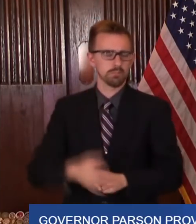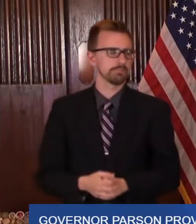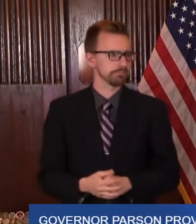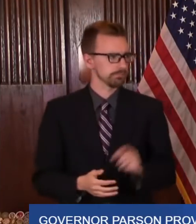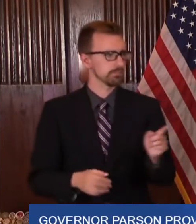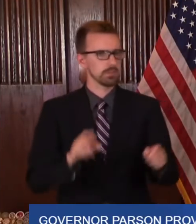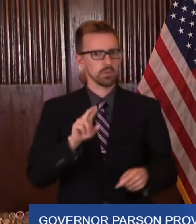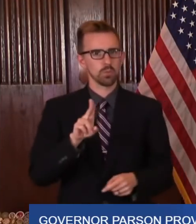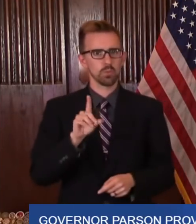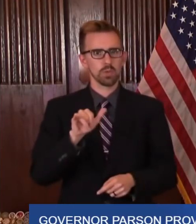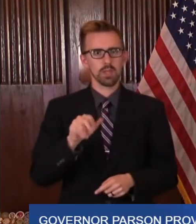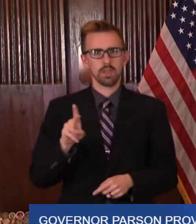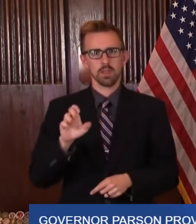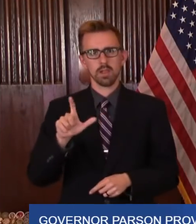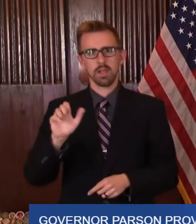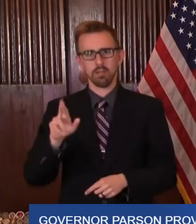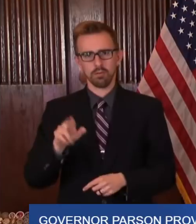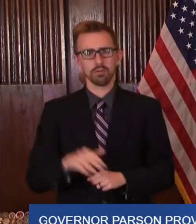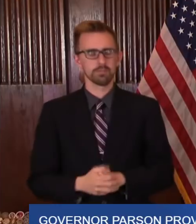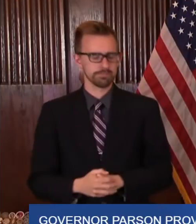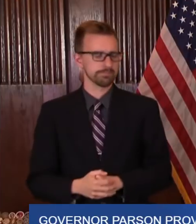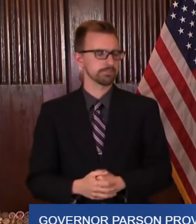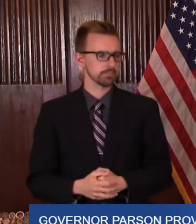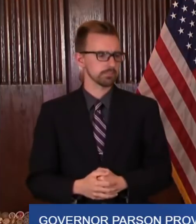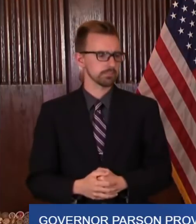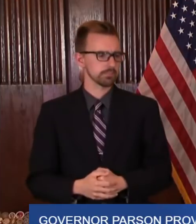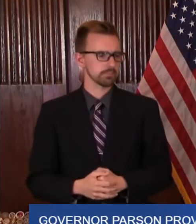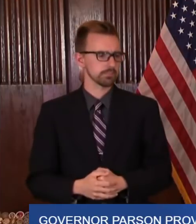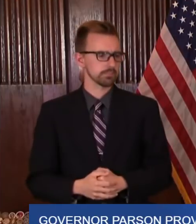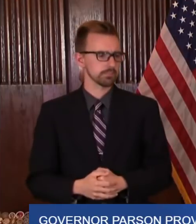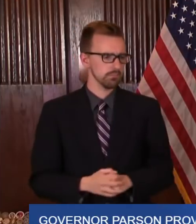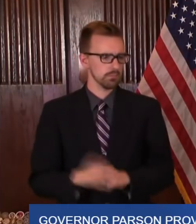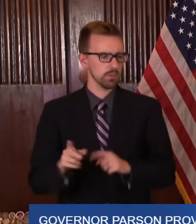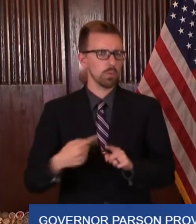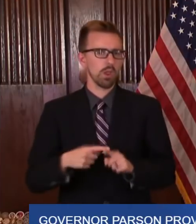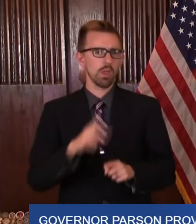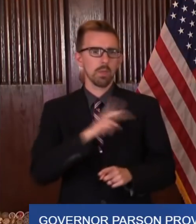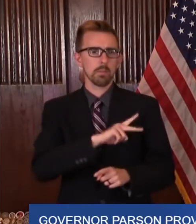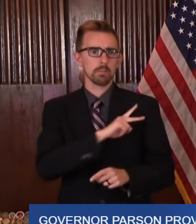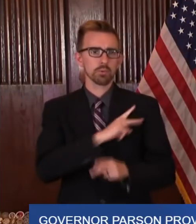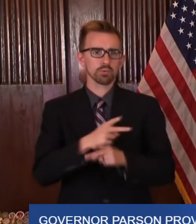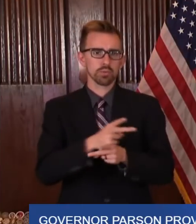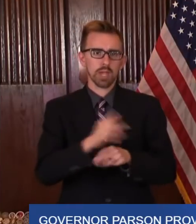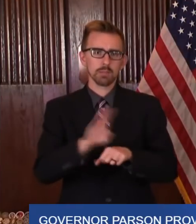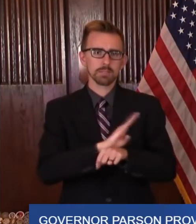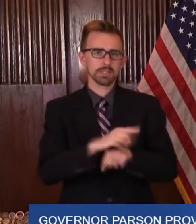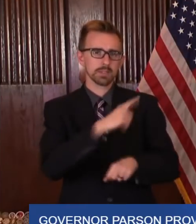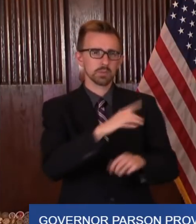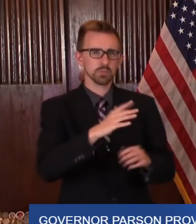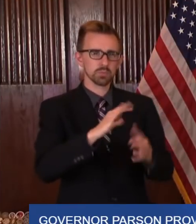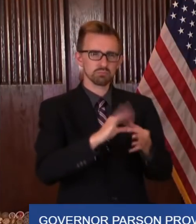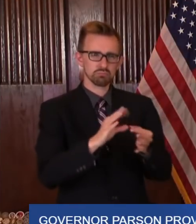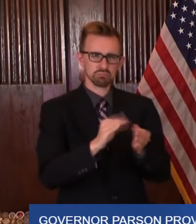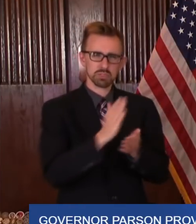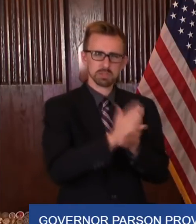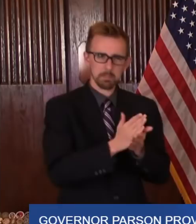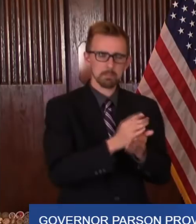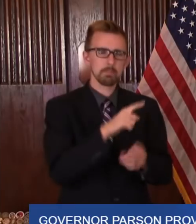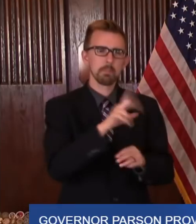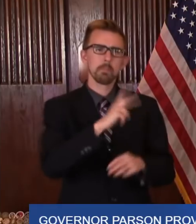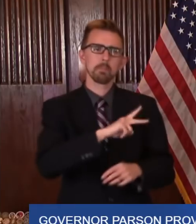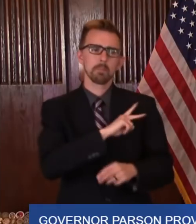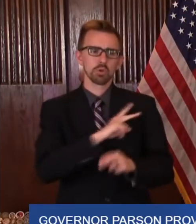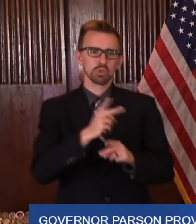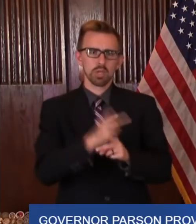is from Rudy Keller, the Columbia Daily Tribune. When will personal care businesses, and you touched base on this just a little while ago, but when will personal